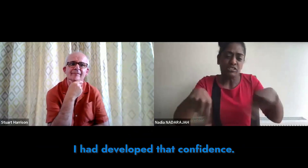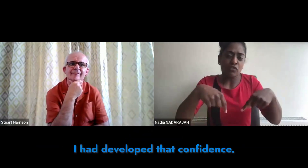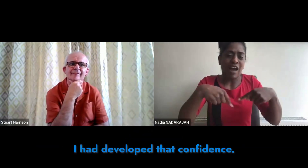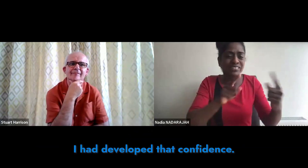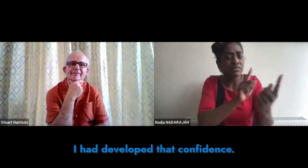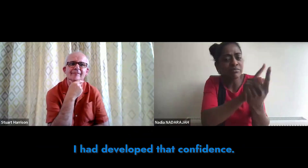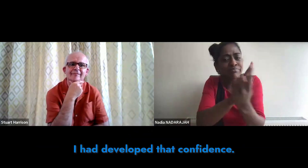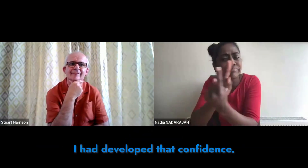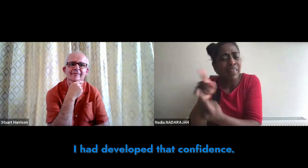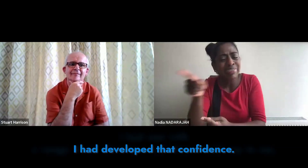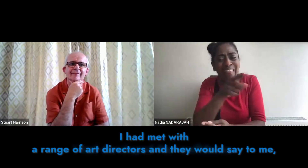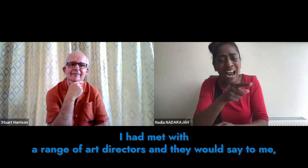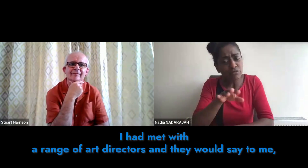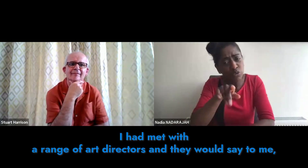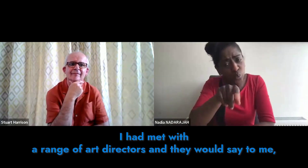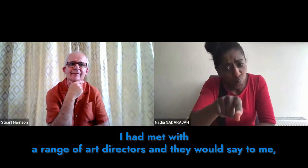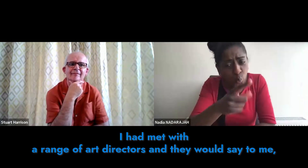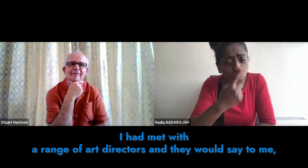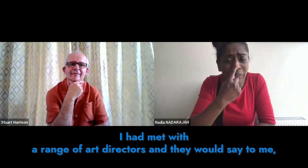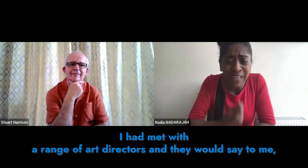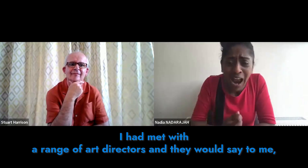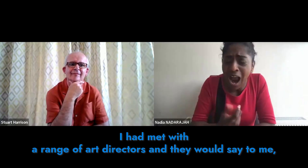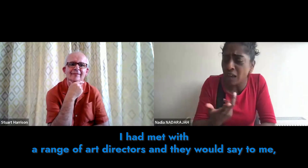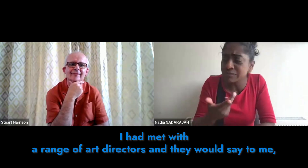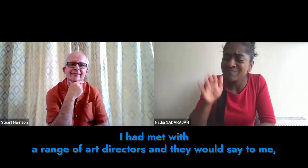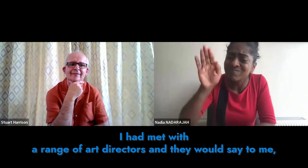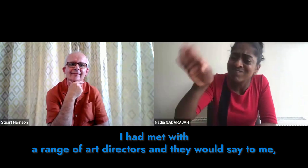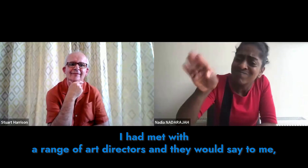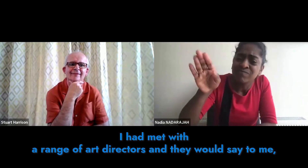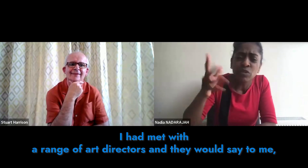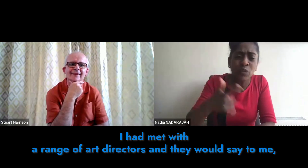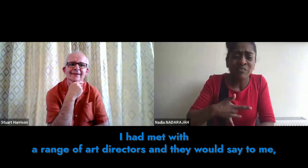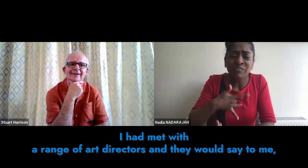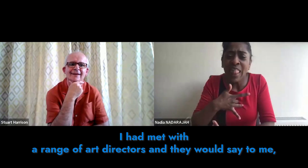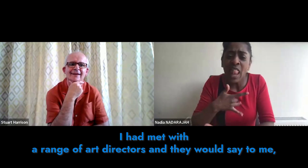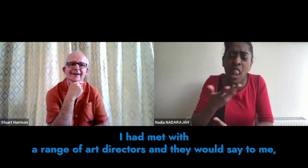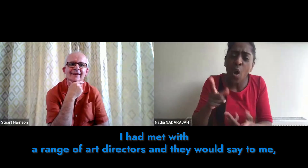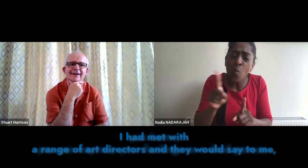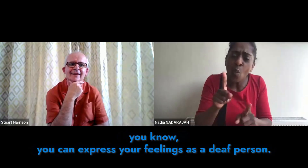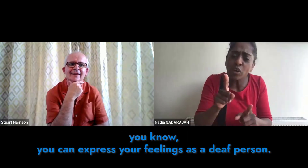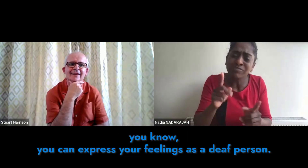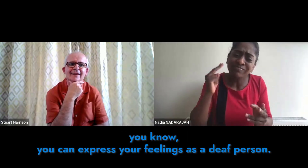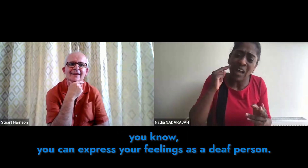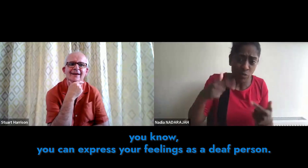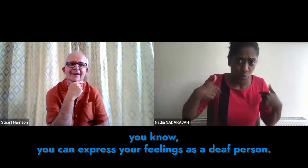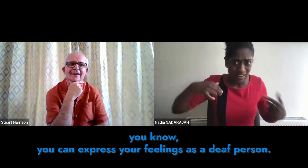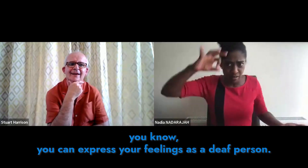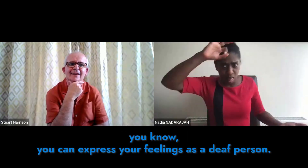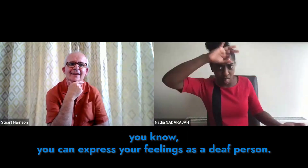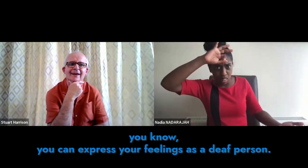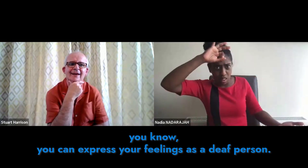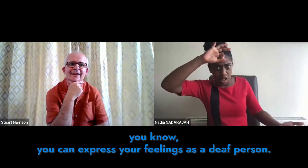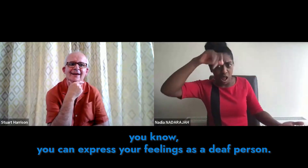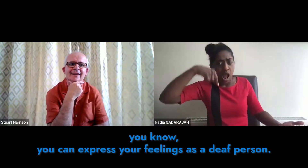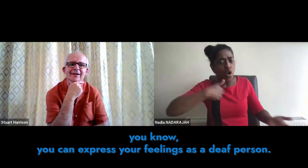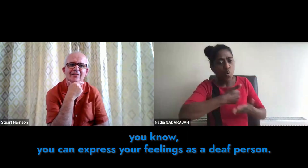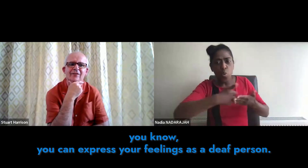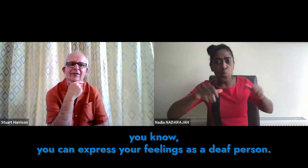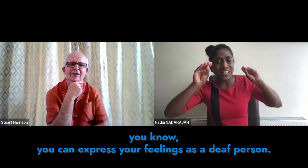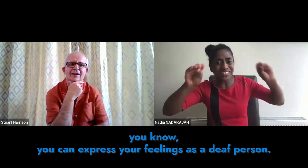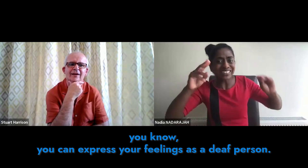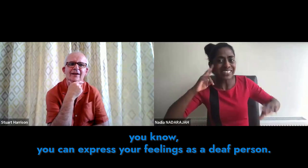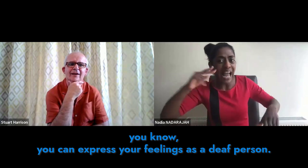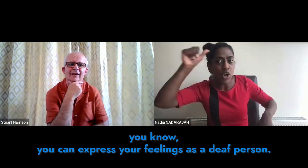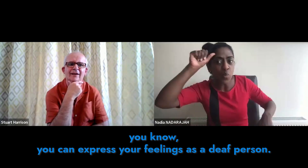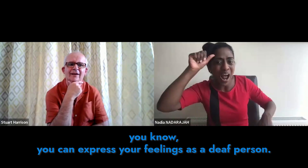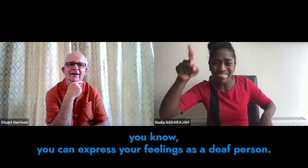had developed that confidence. I had met with a range of art directors, and they would say to me, you know, you can express your feelings as a